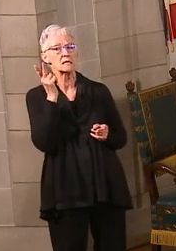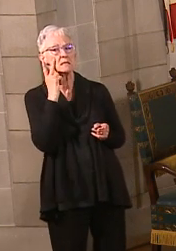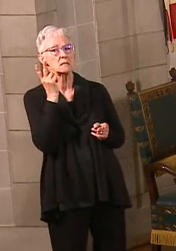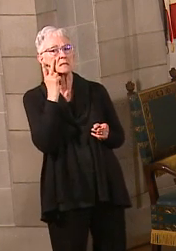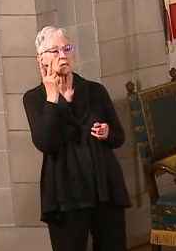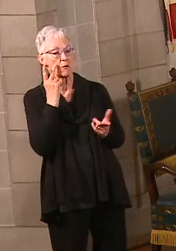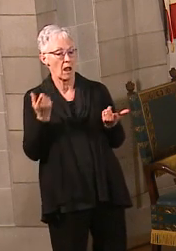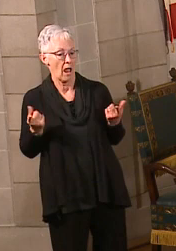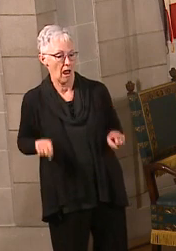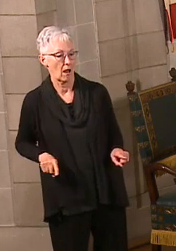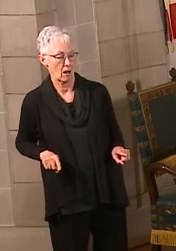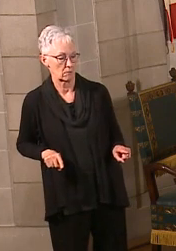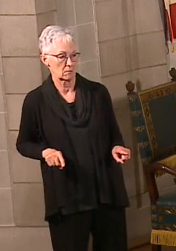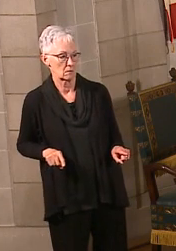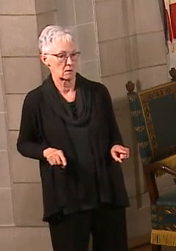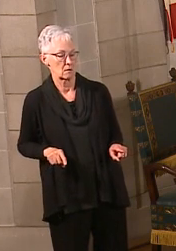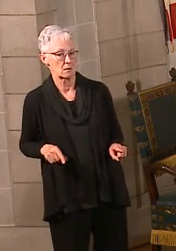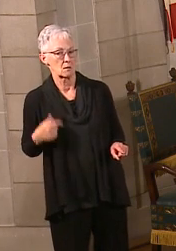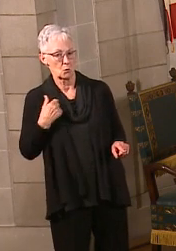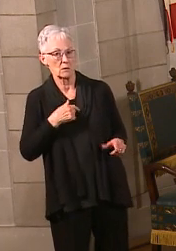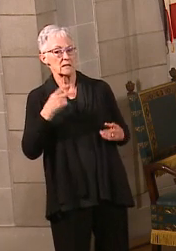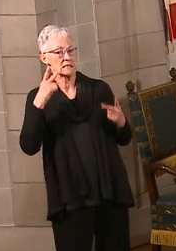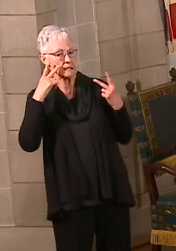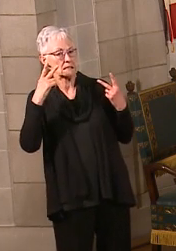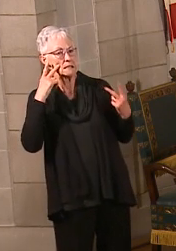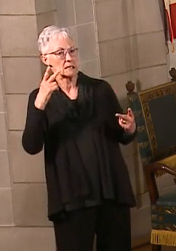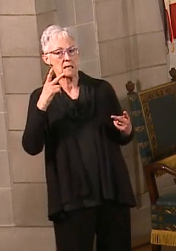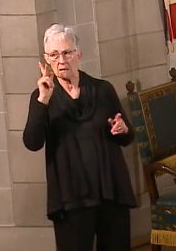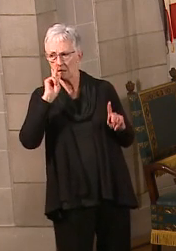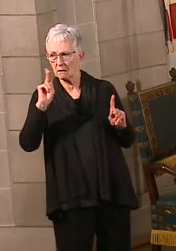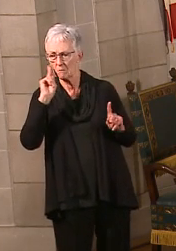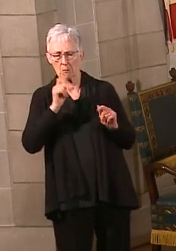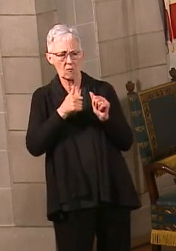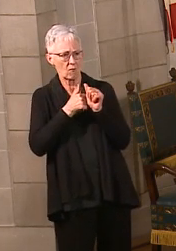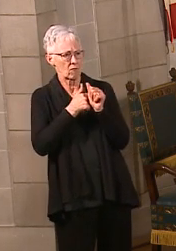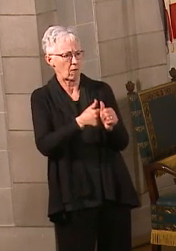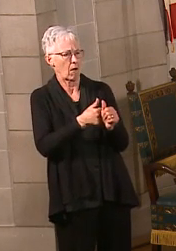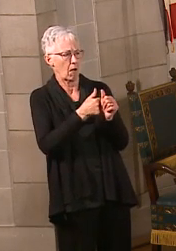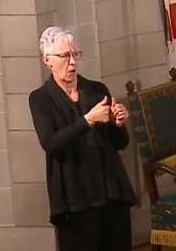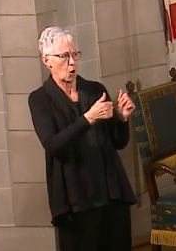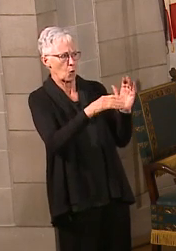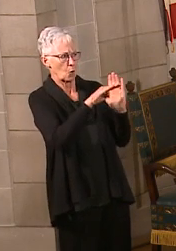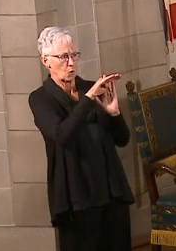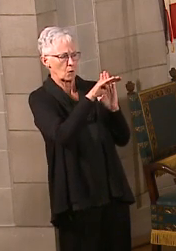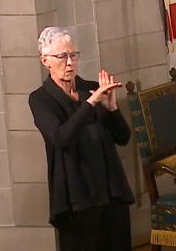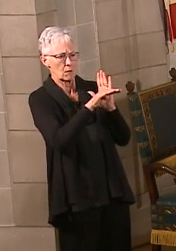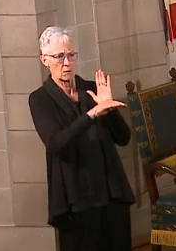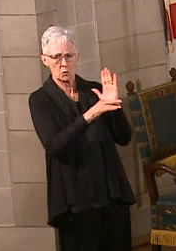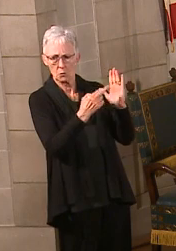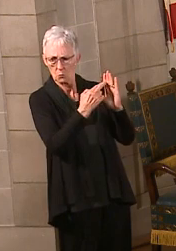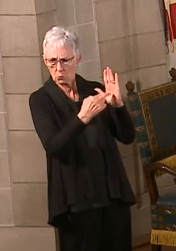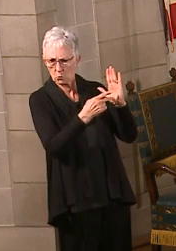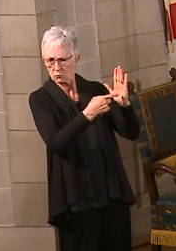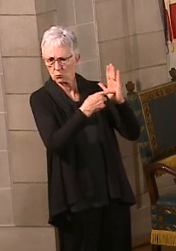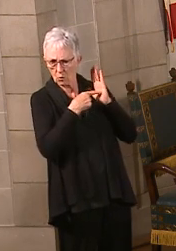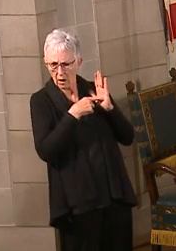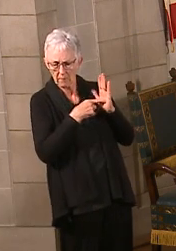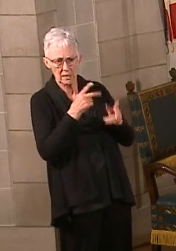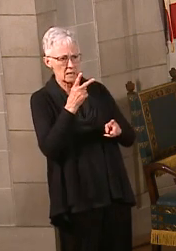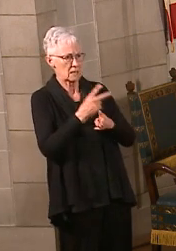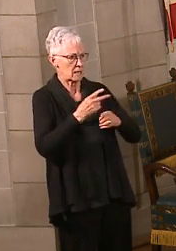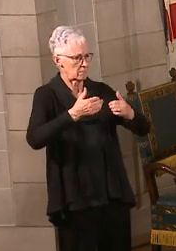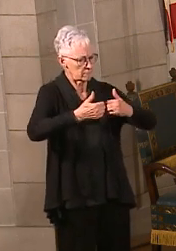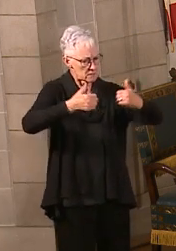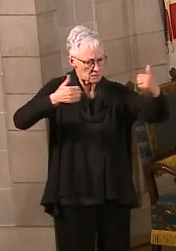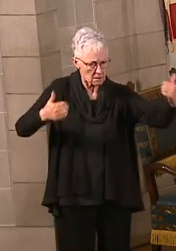state. But given that we have seen really good compliance from Nebraskans so far with regard to the social distancing